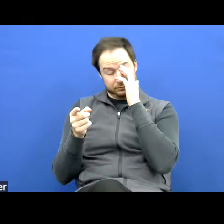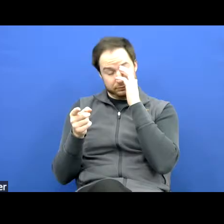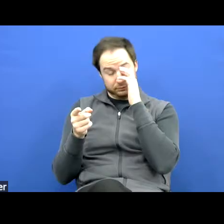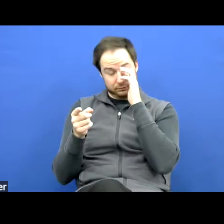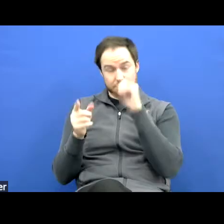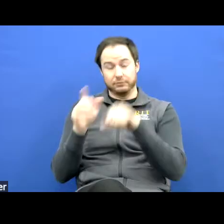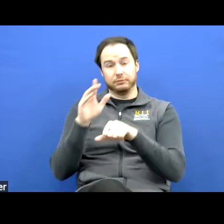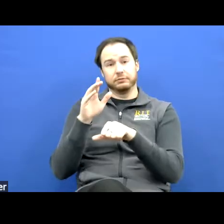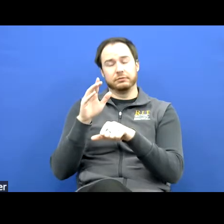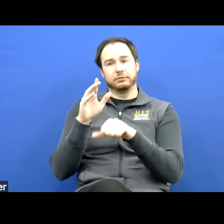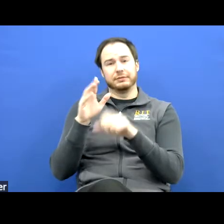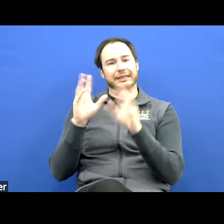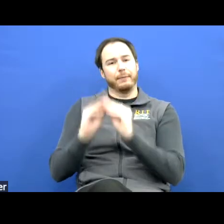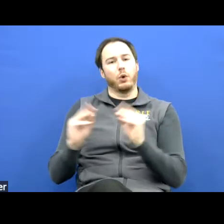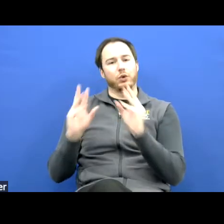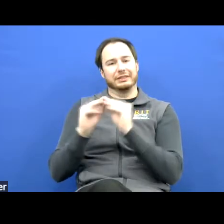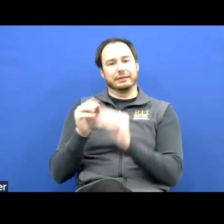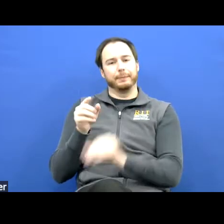symposium,